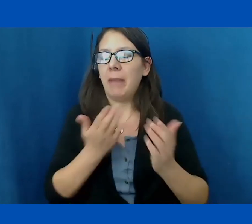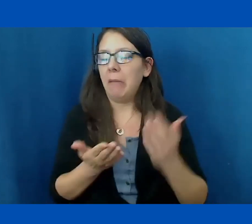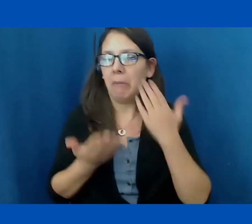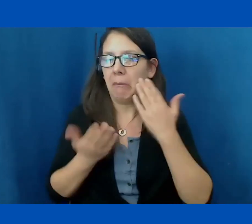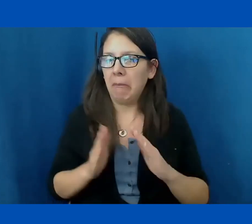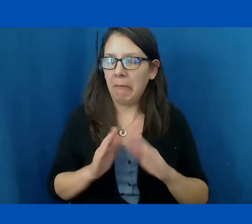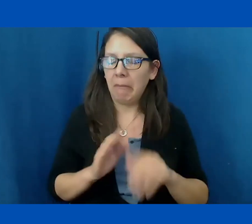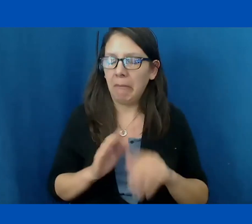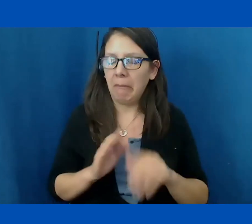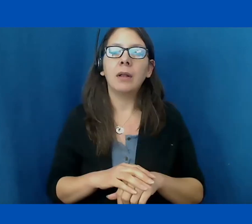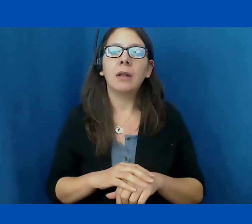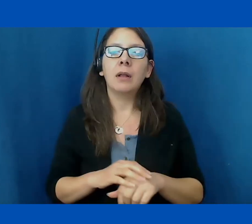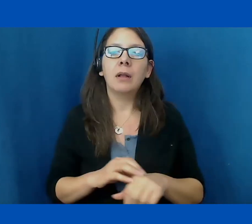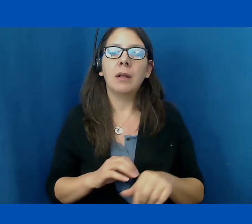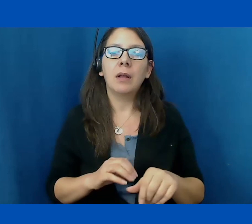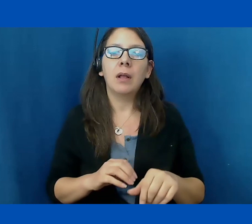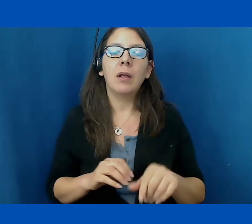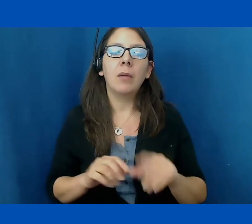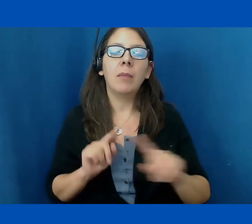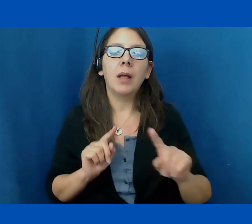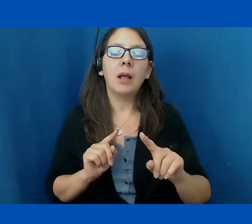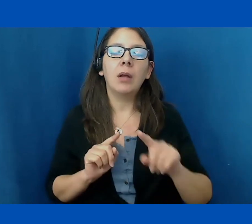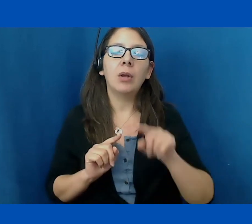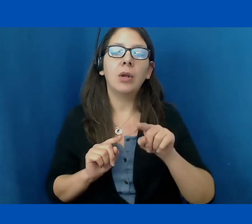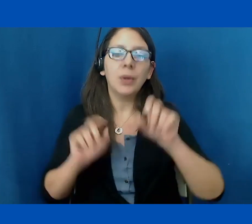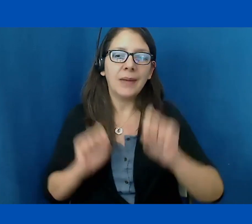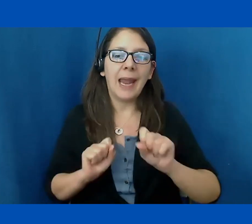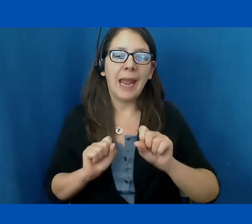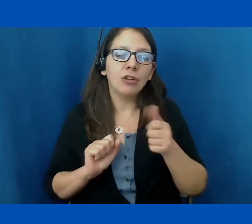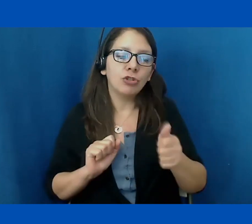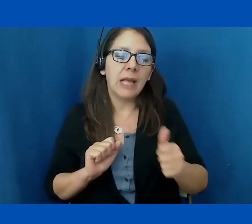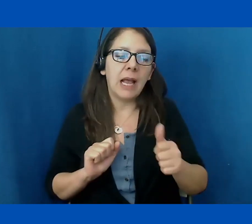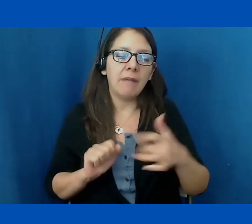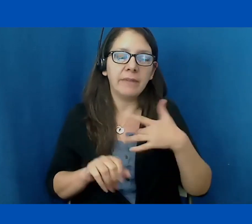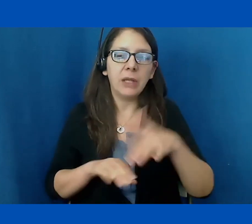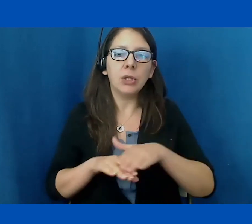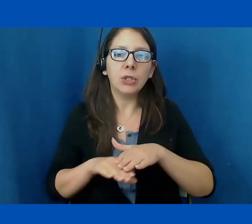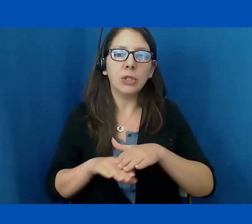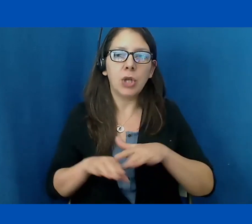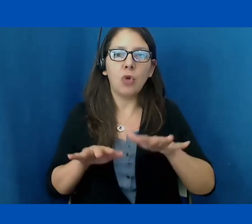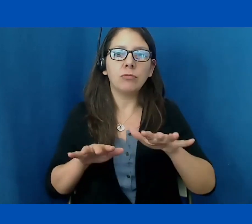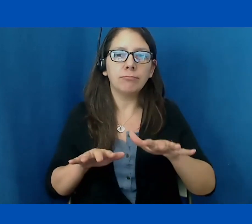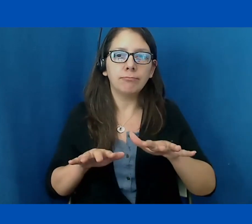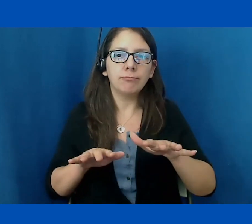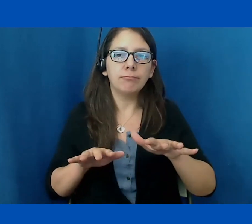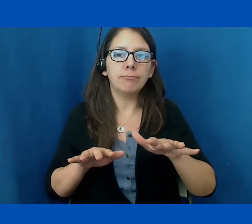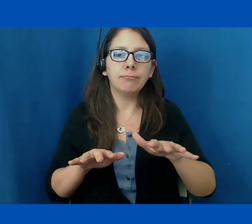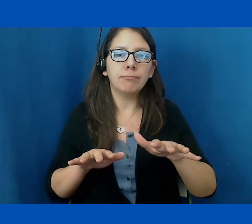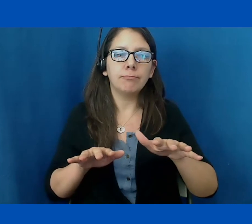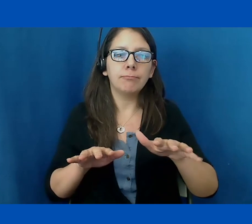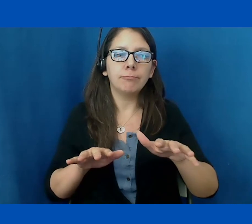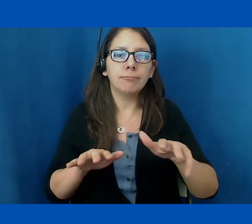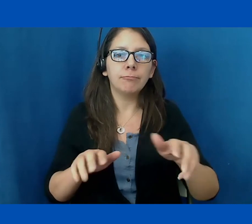you know, you can go at your own speed, and if there's nobody around, you don't have to make it look,